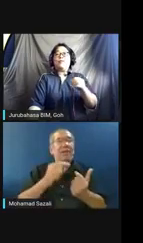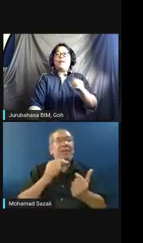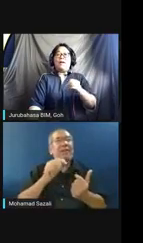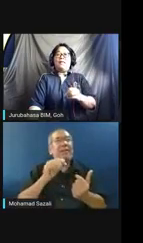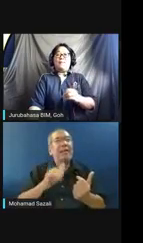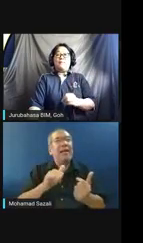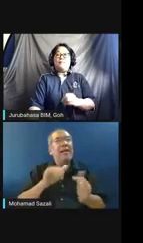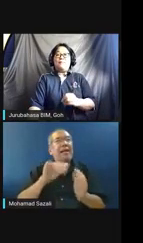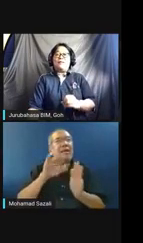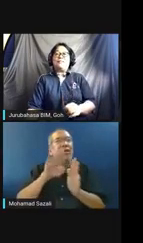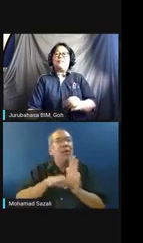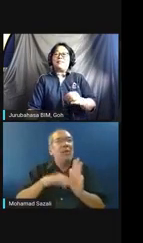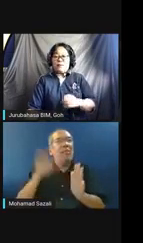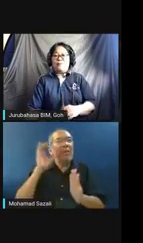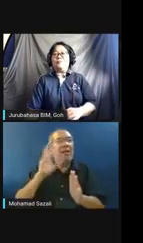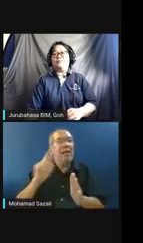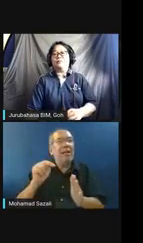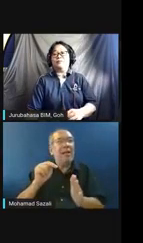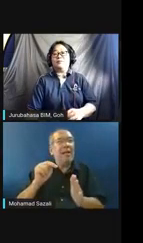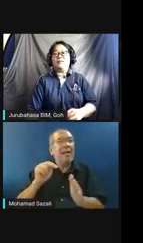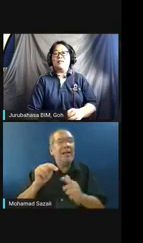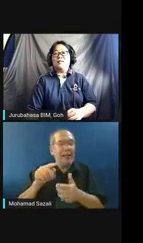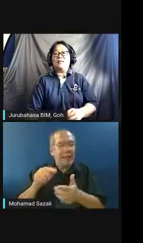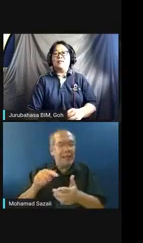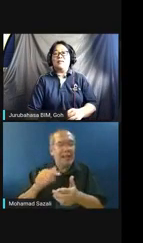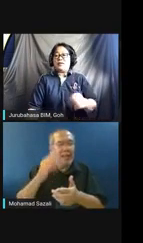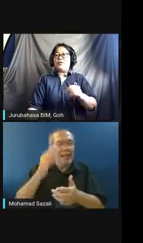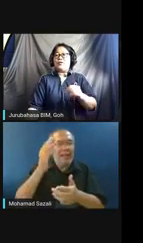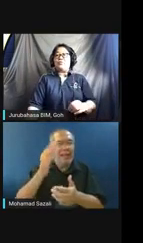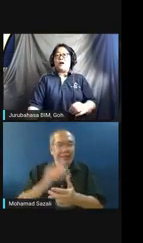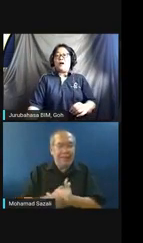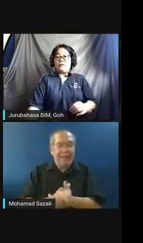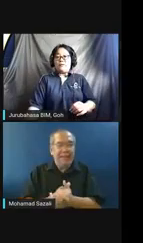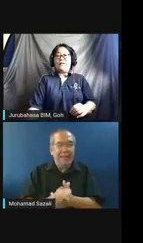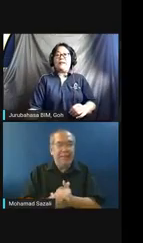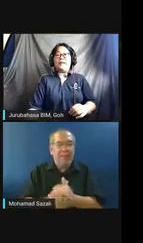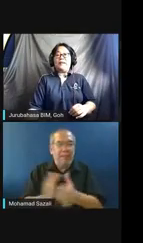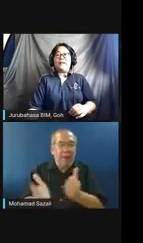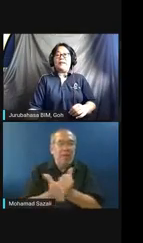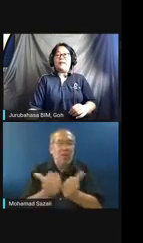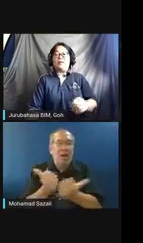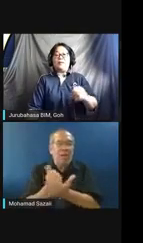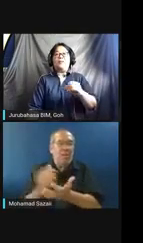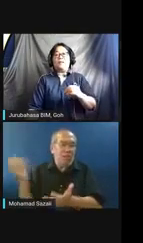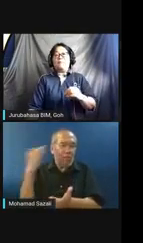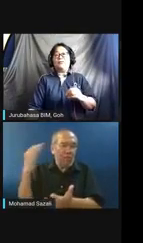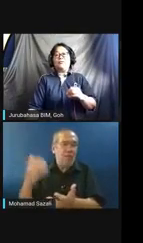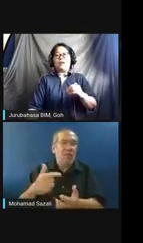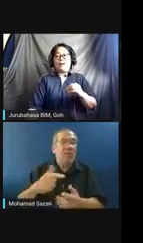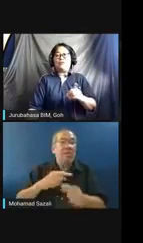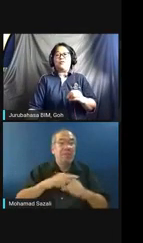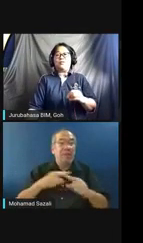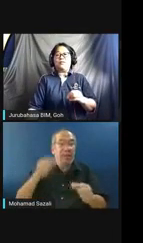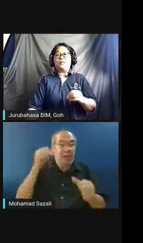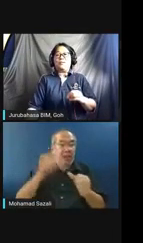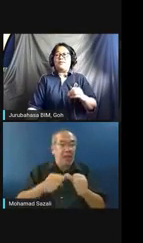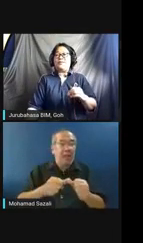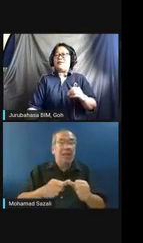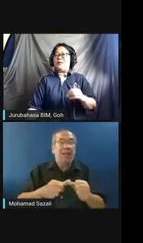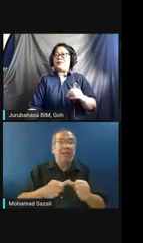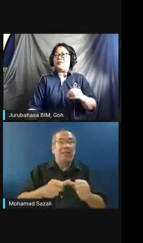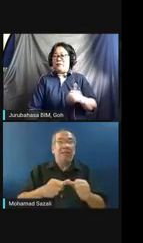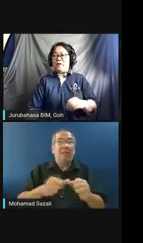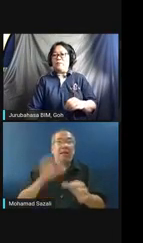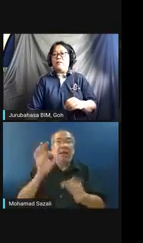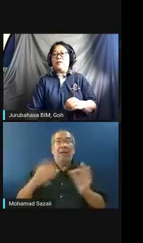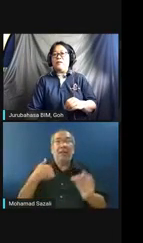but it's only enabled to hear sound, especially for those who are hard of hearing, but they were not able to capture what